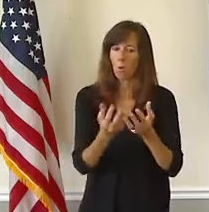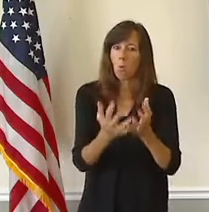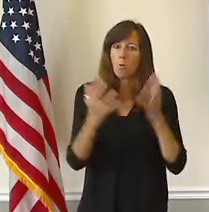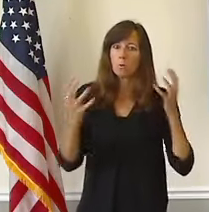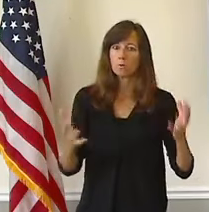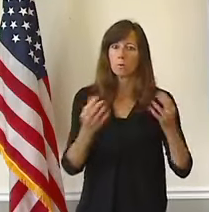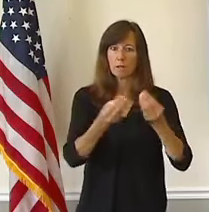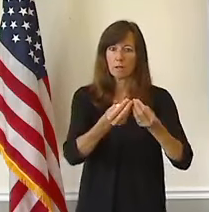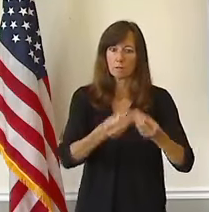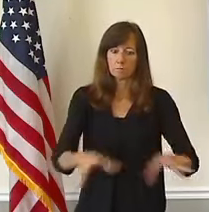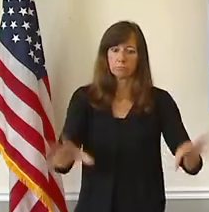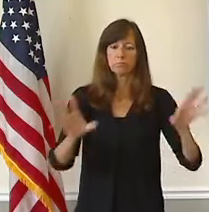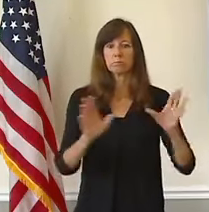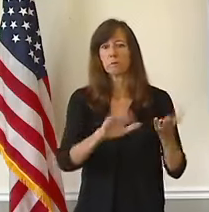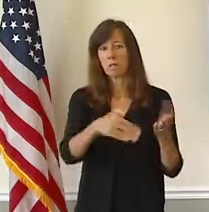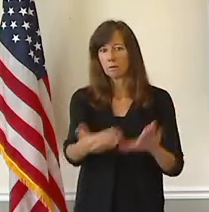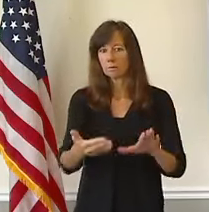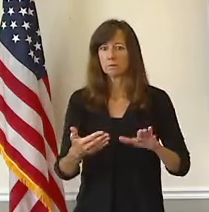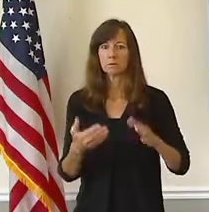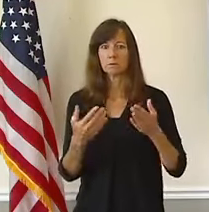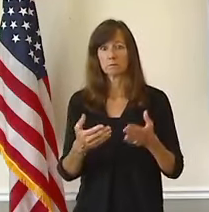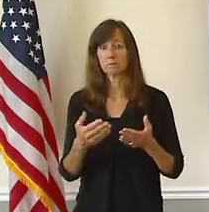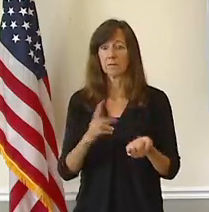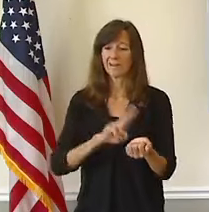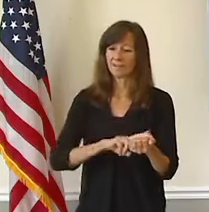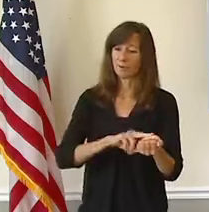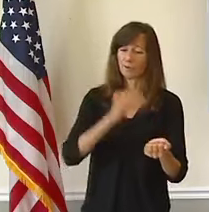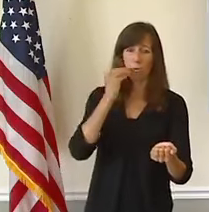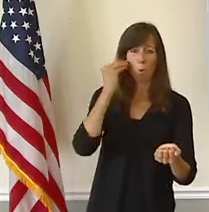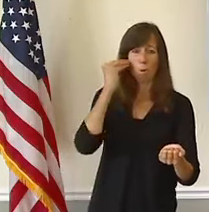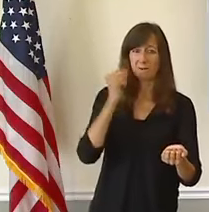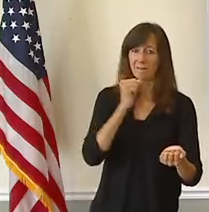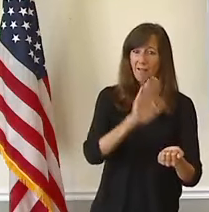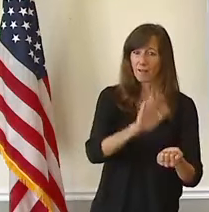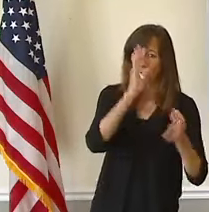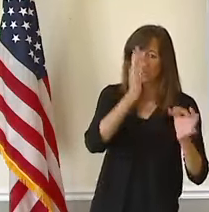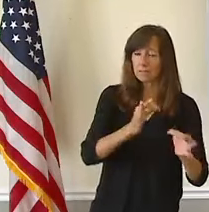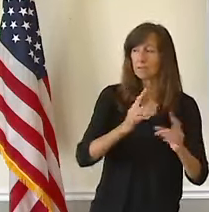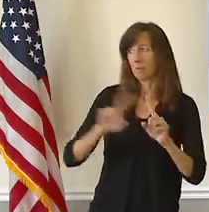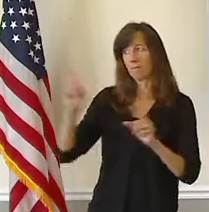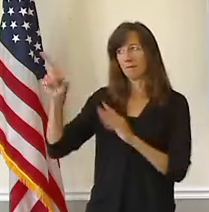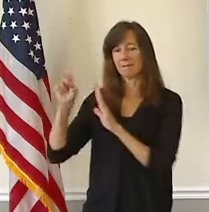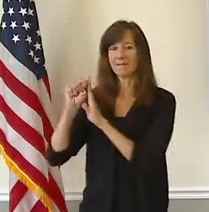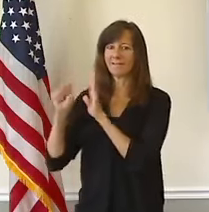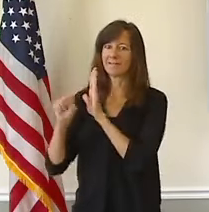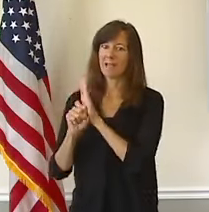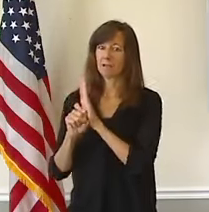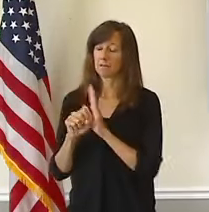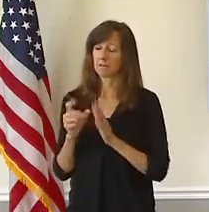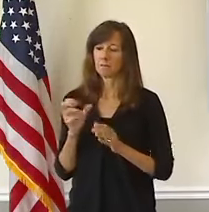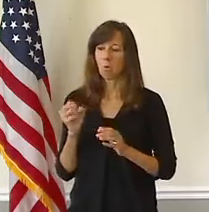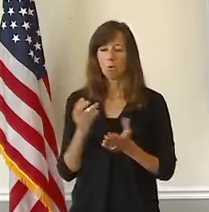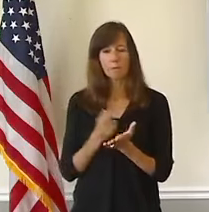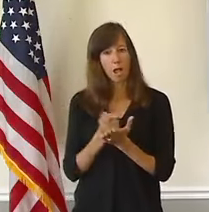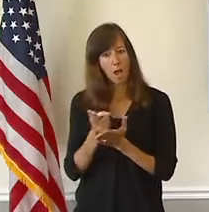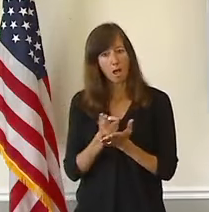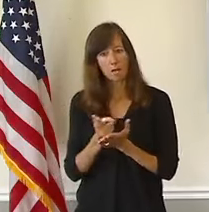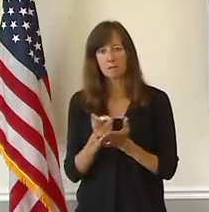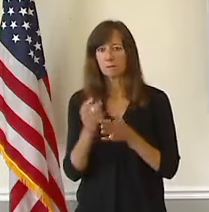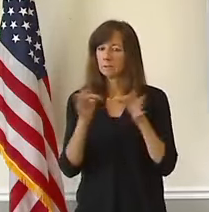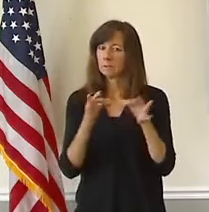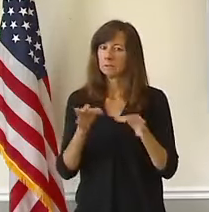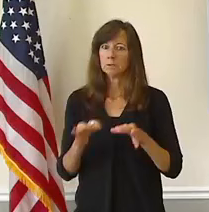by the administration of the nursing homes, but frankly by the state. And I think we just be honest about it and find ways to ensure